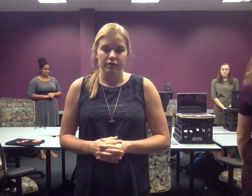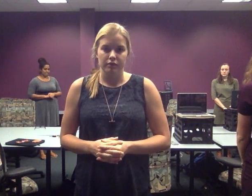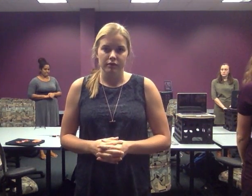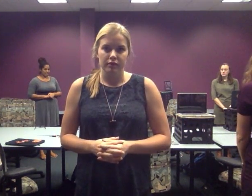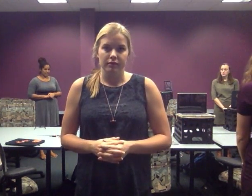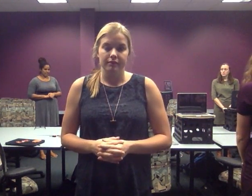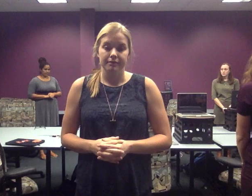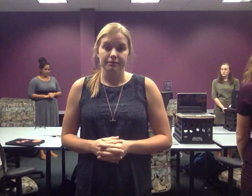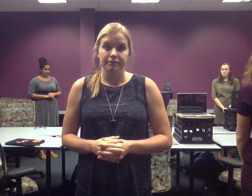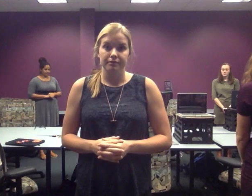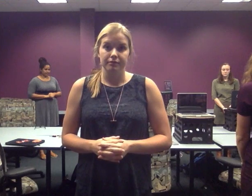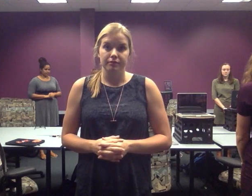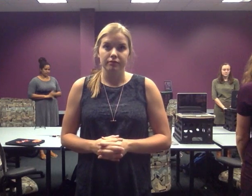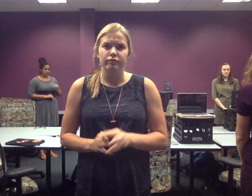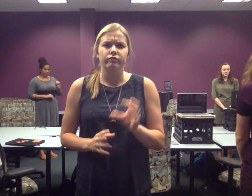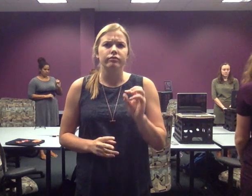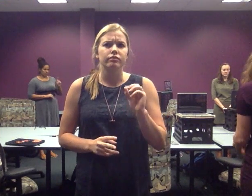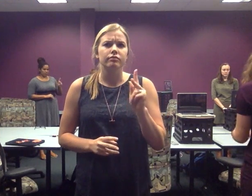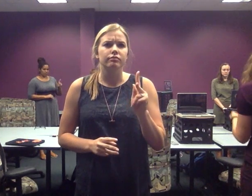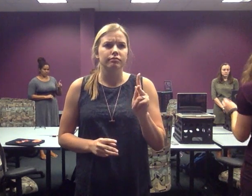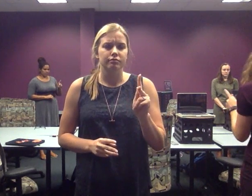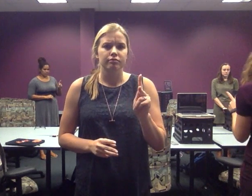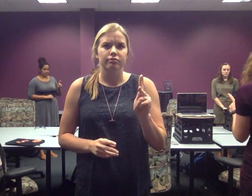Okay, does anyone remember